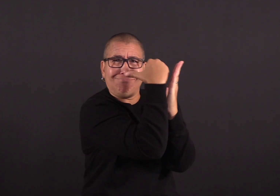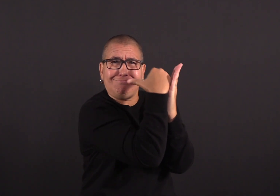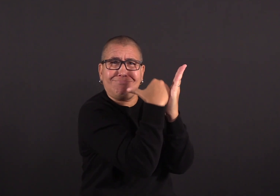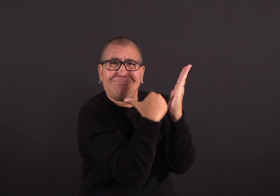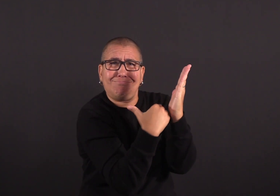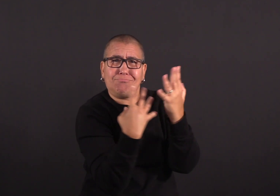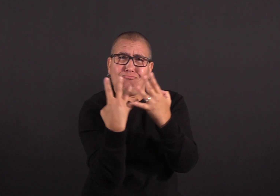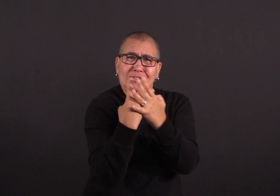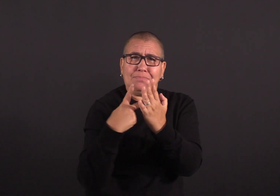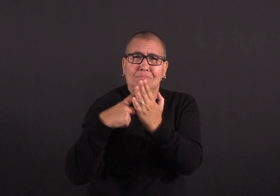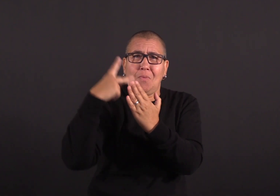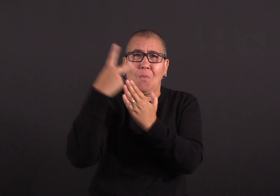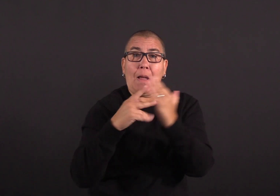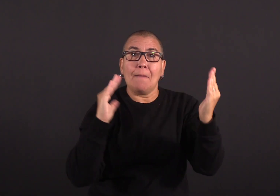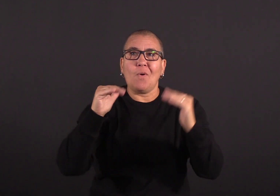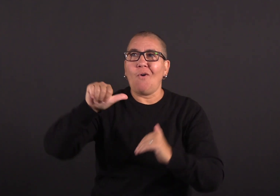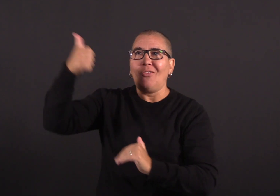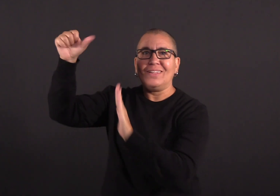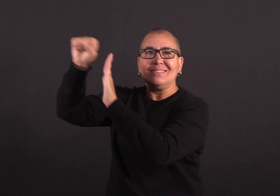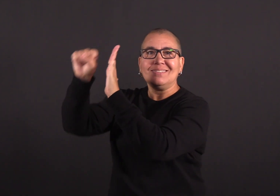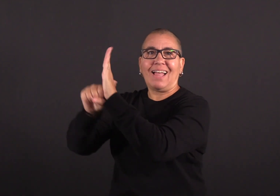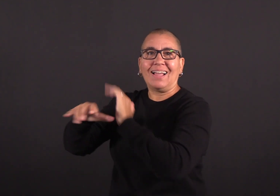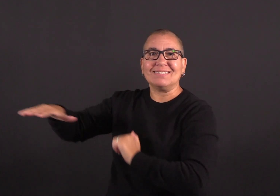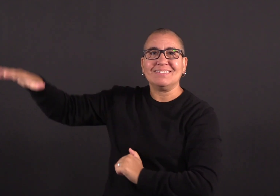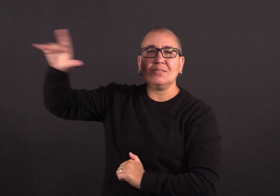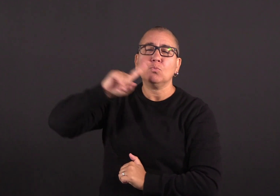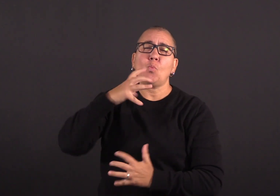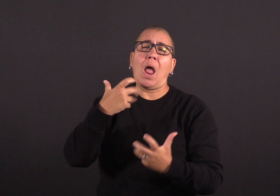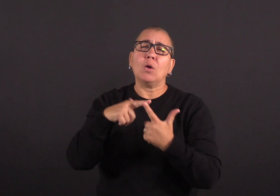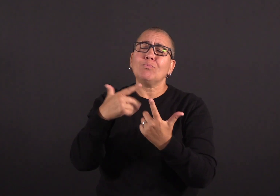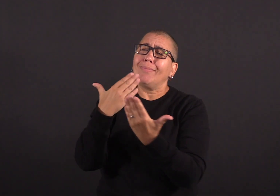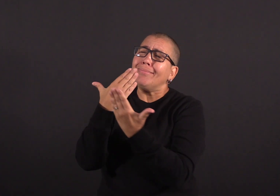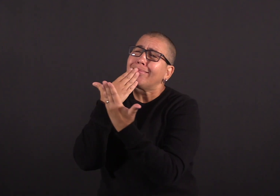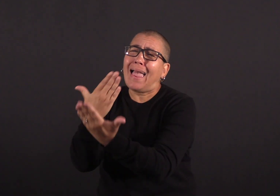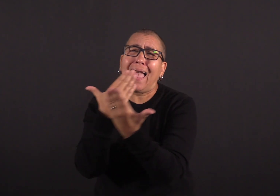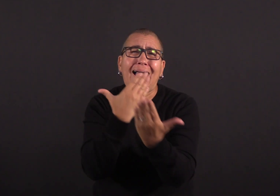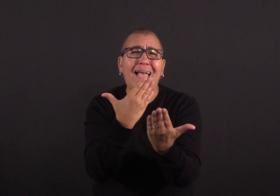considers additions to the program, Commissioner Cunningham said.